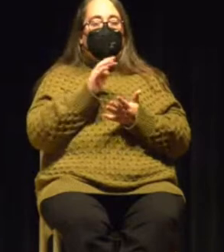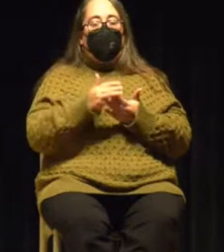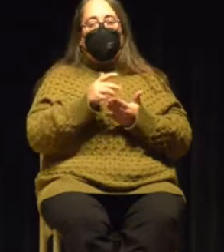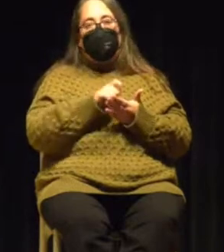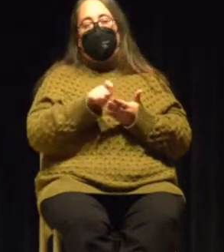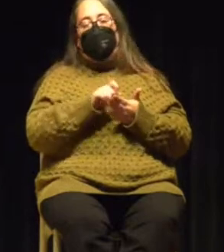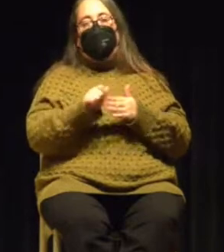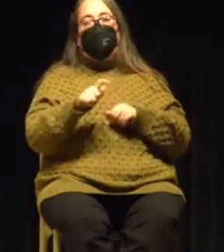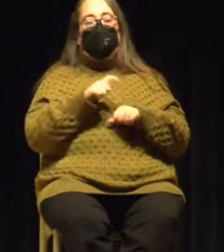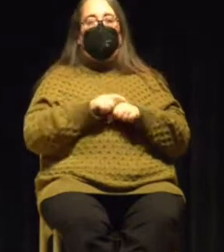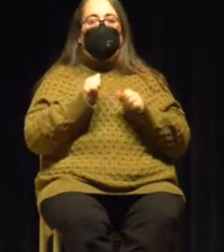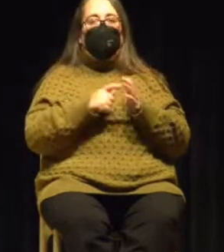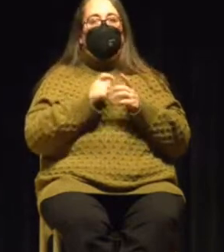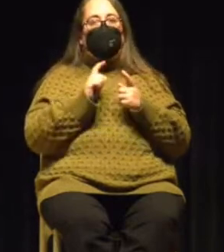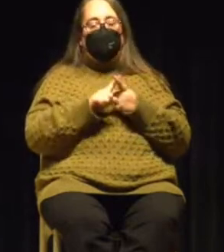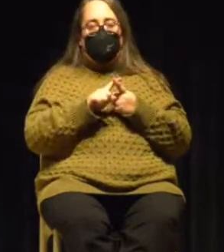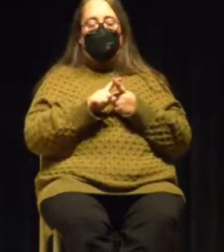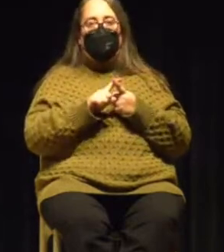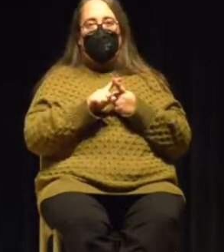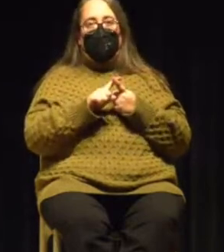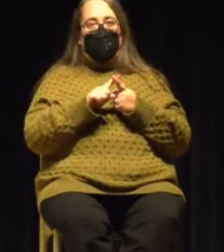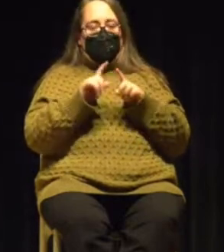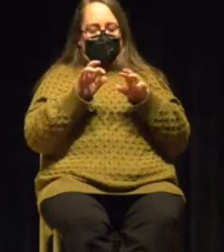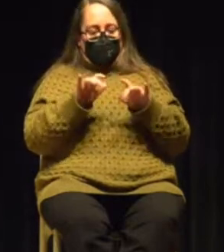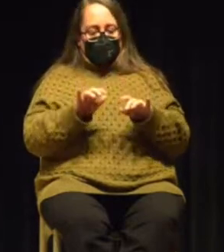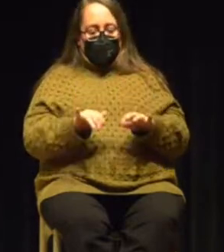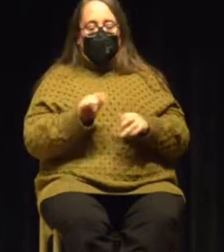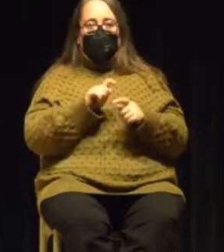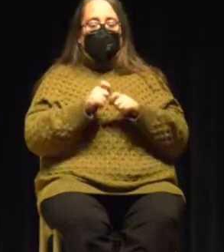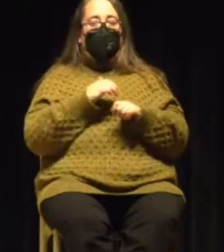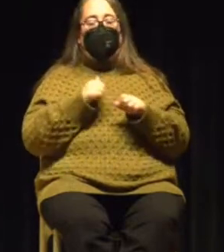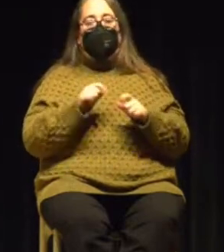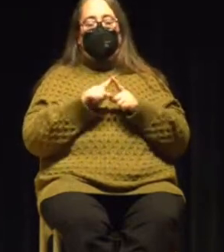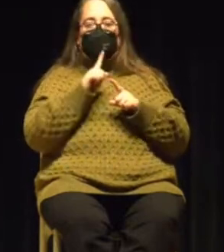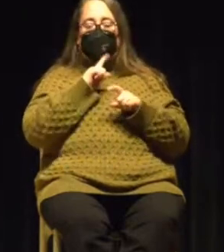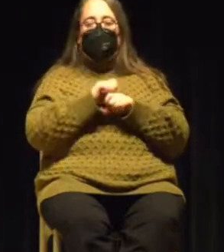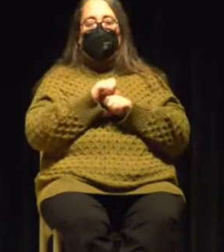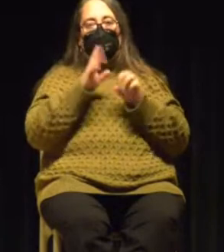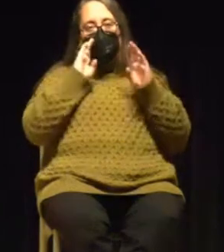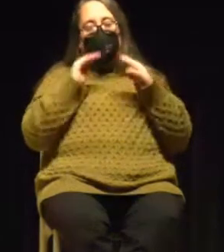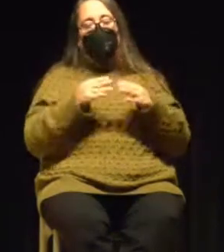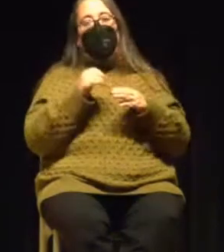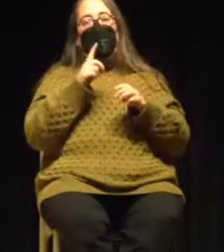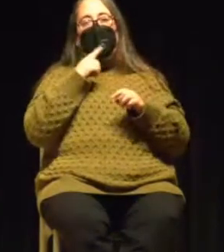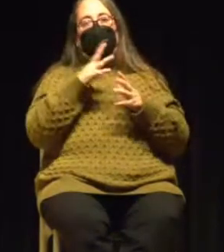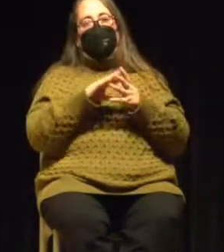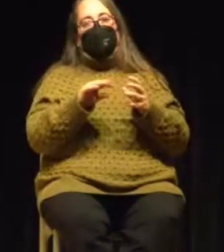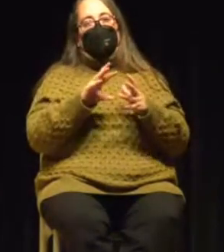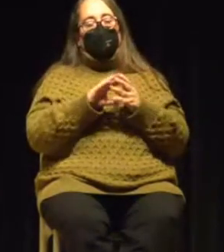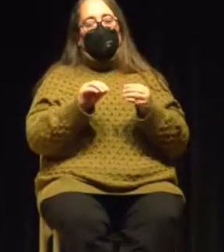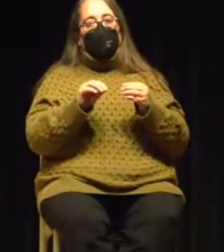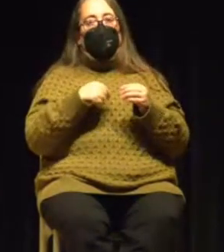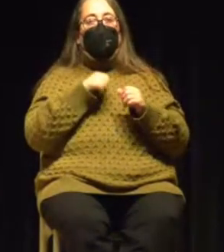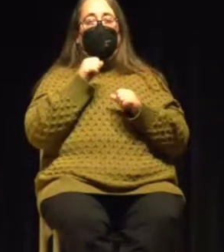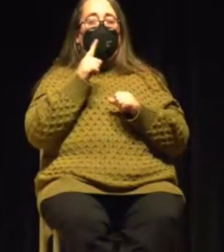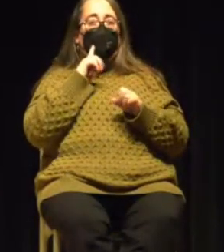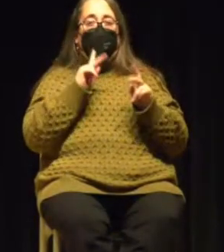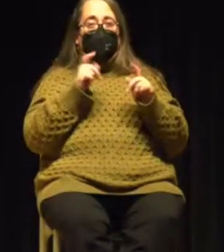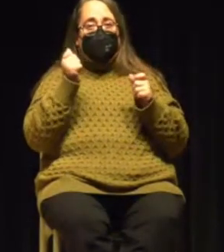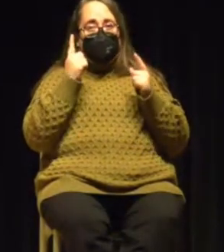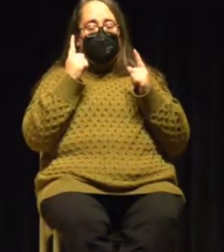and the time that it took to turn around, it transformed my ability to just really focus and tell a story. I mean, I don't think people really